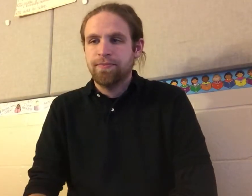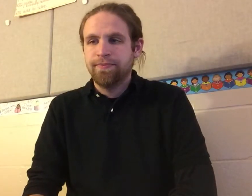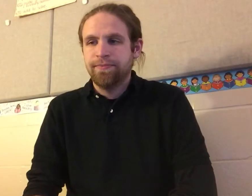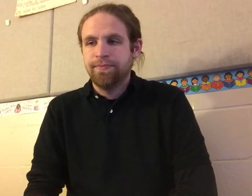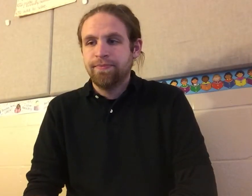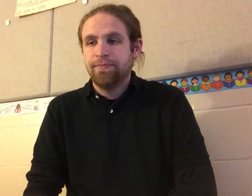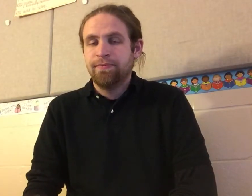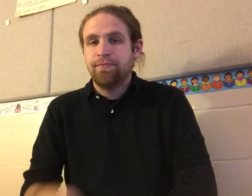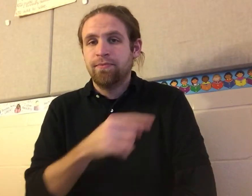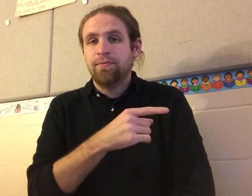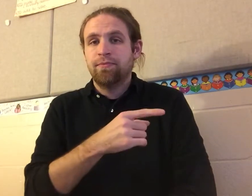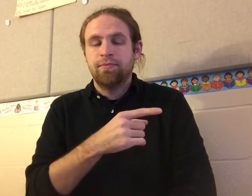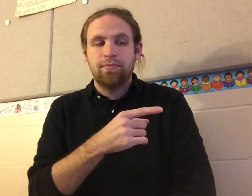and is called a host plant.